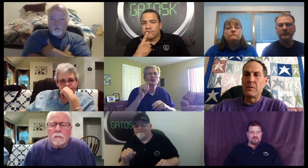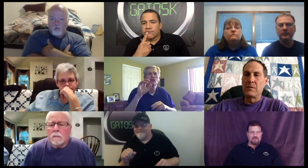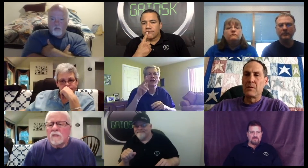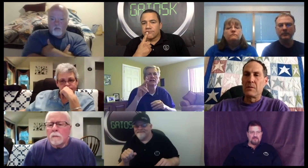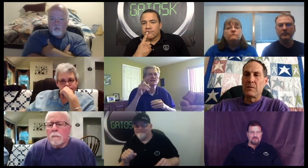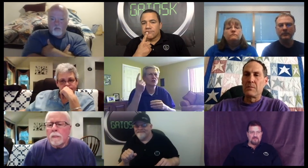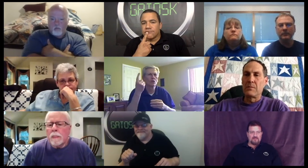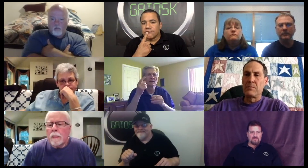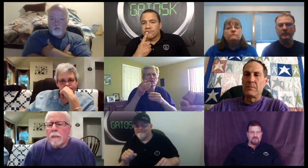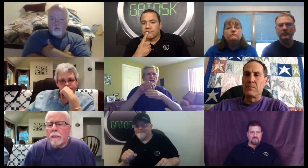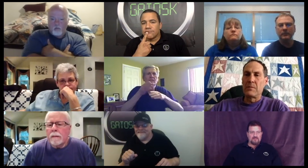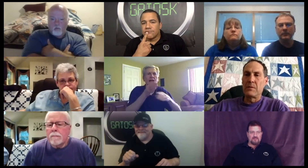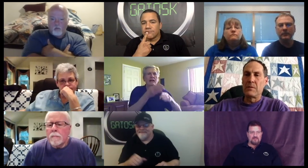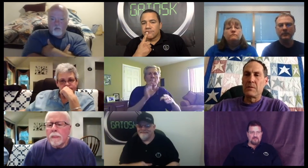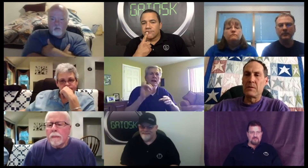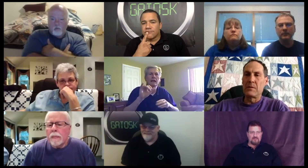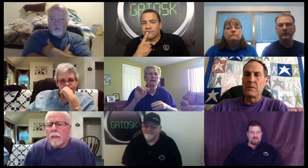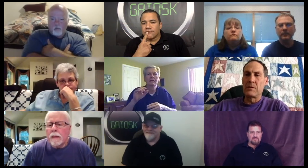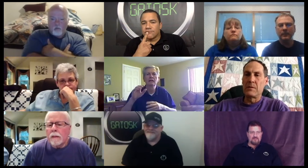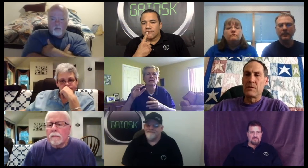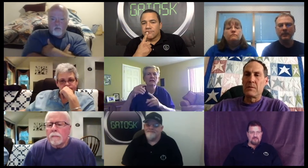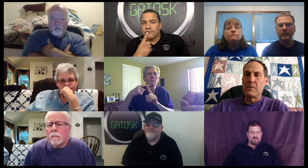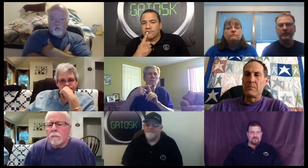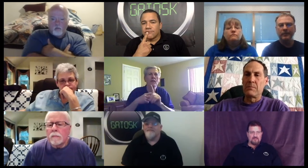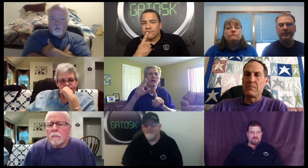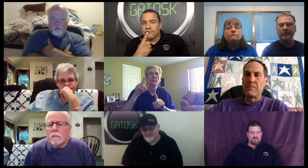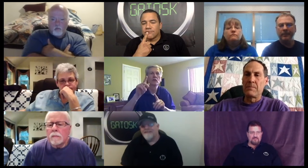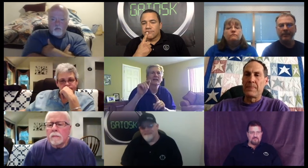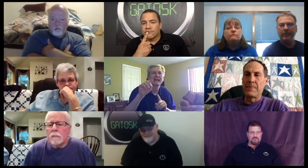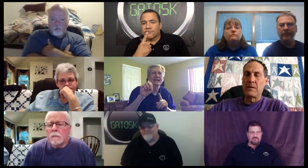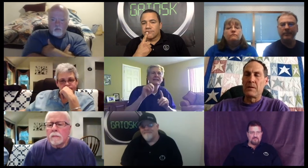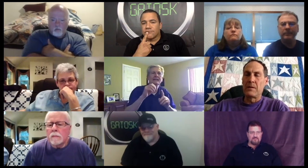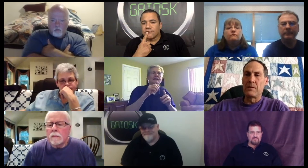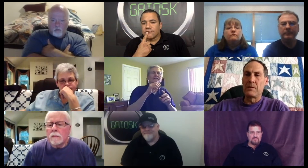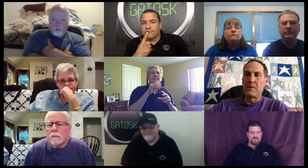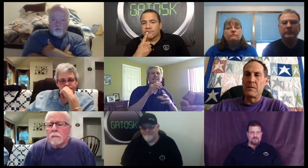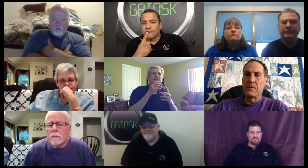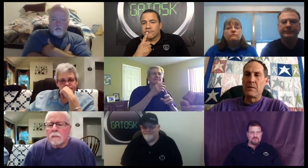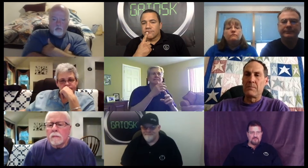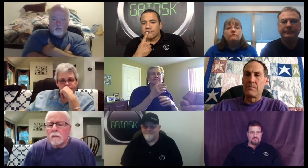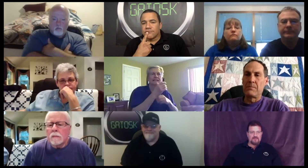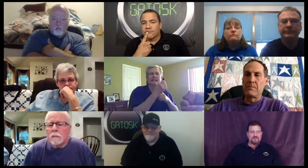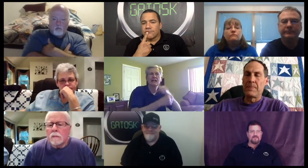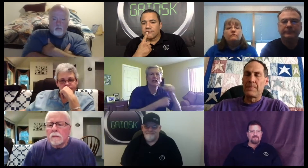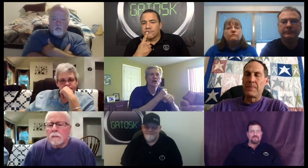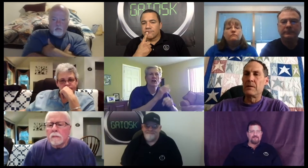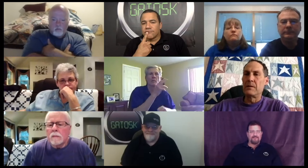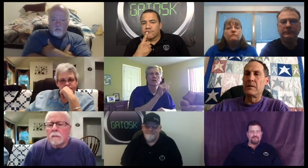It's hard to track. So I was wondering if you can break it up by like month to up to date, month to date,